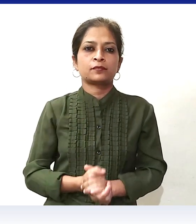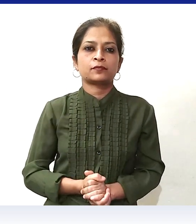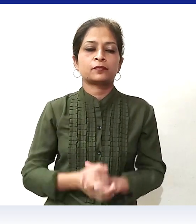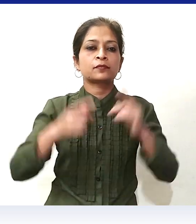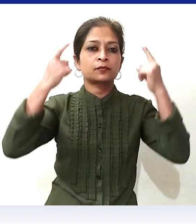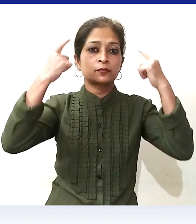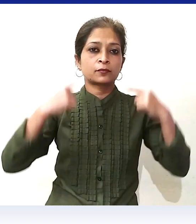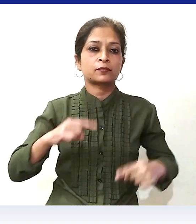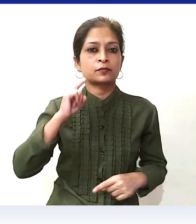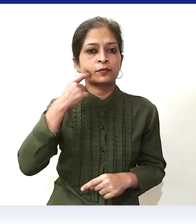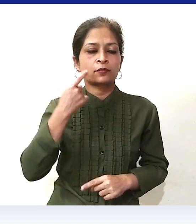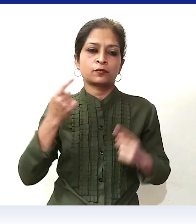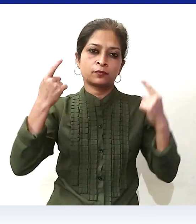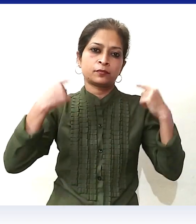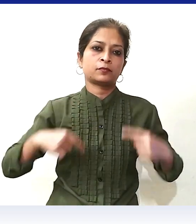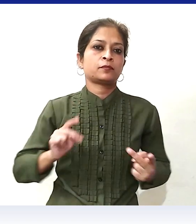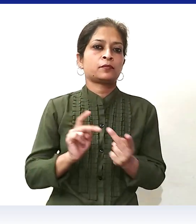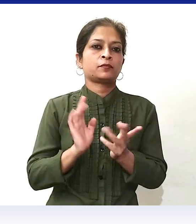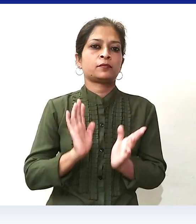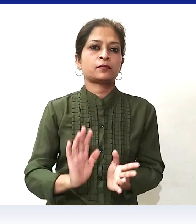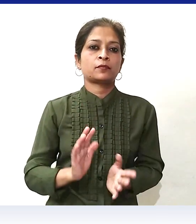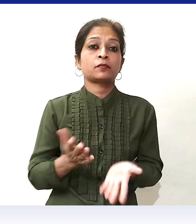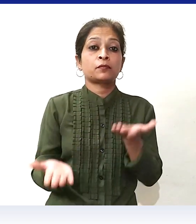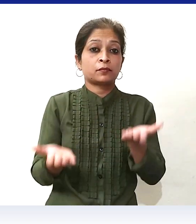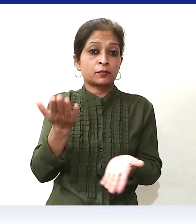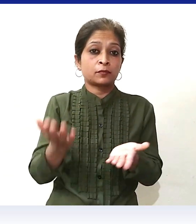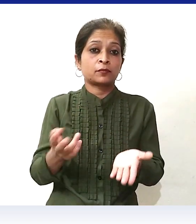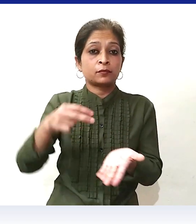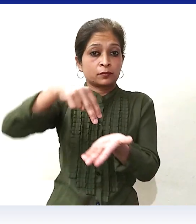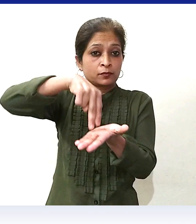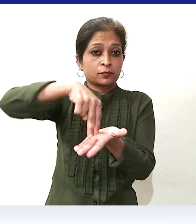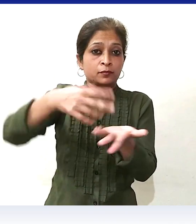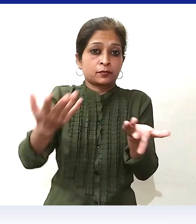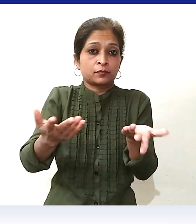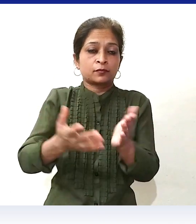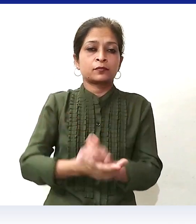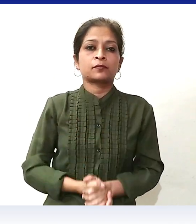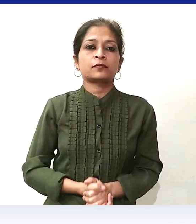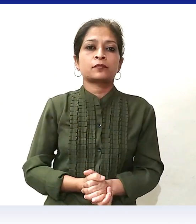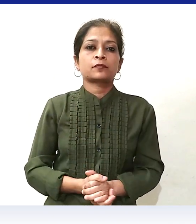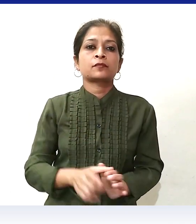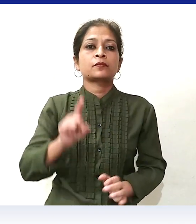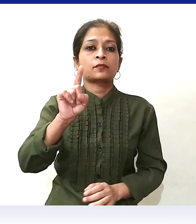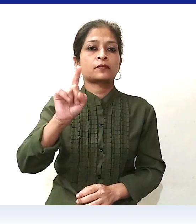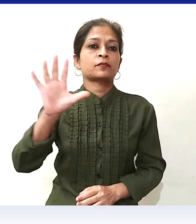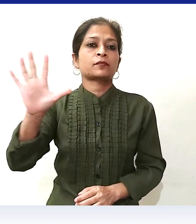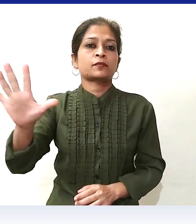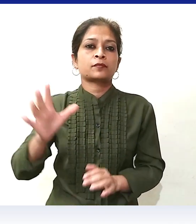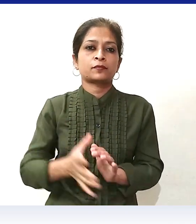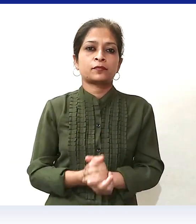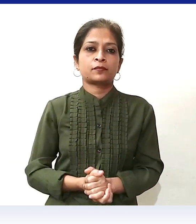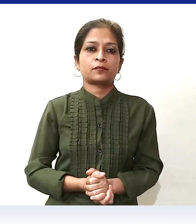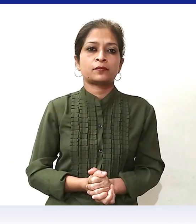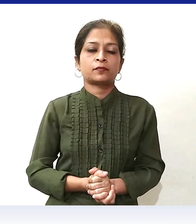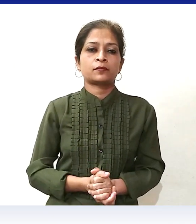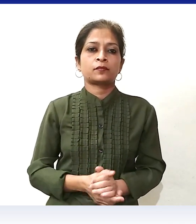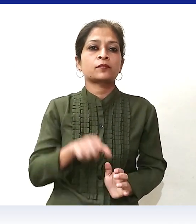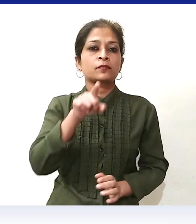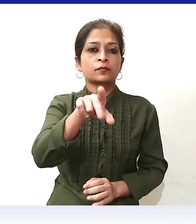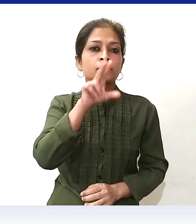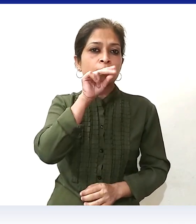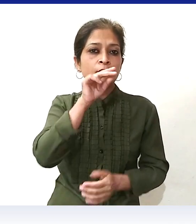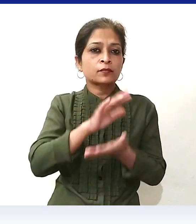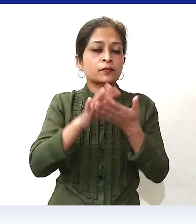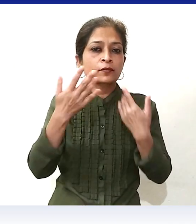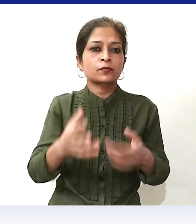dress smart and appropriately you might have to stand number fifteen when you